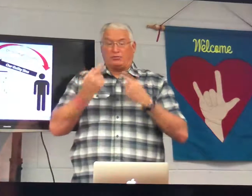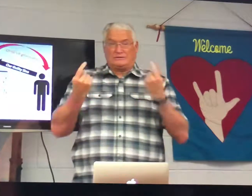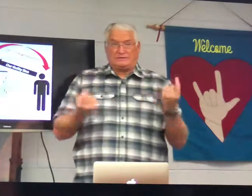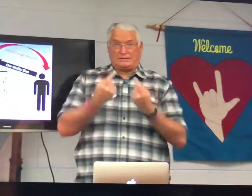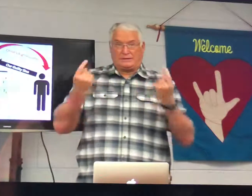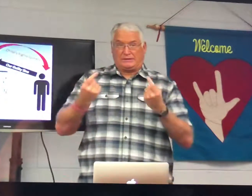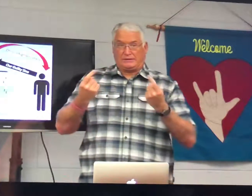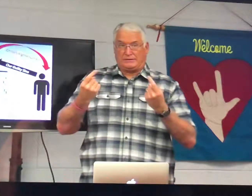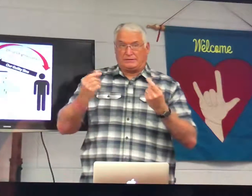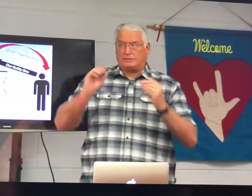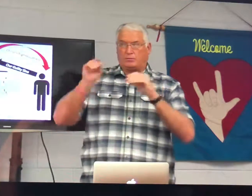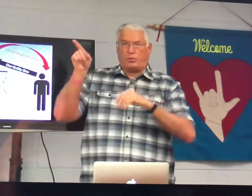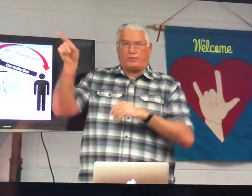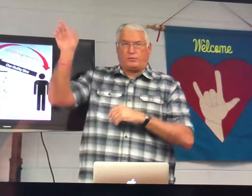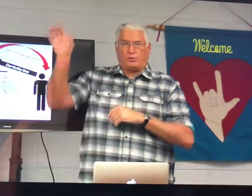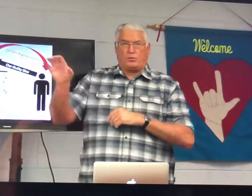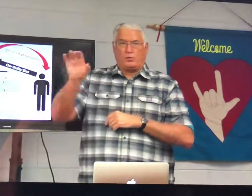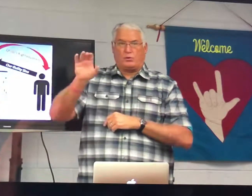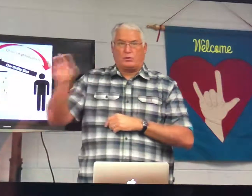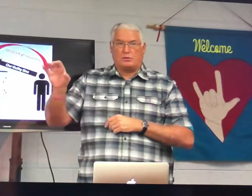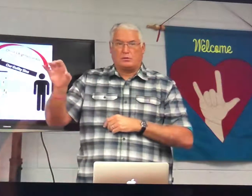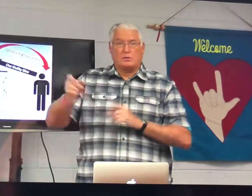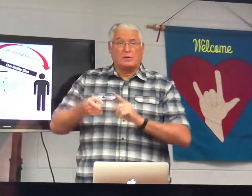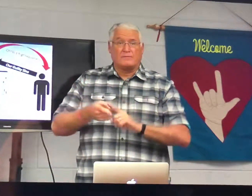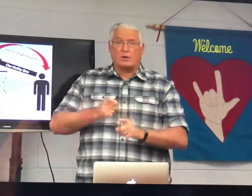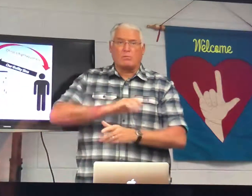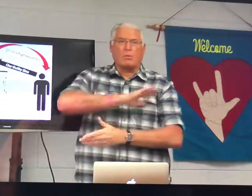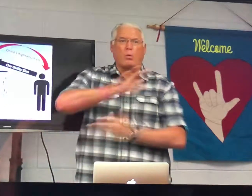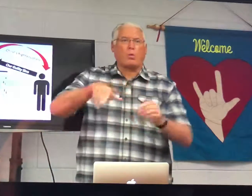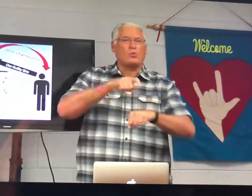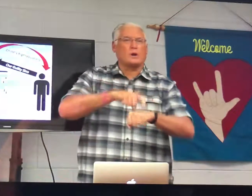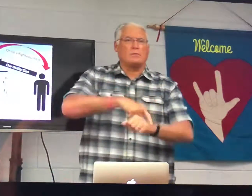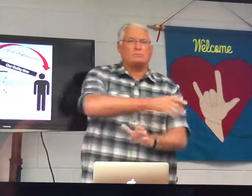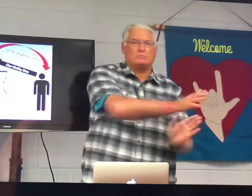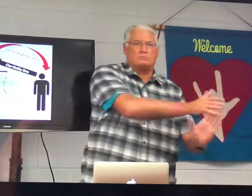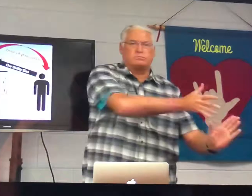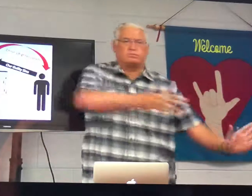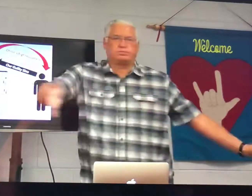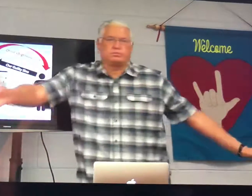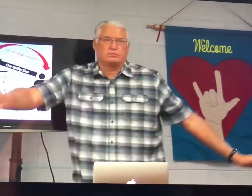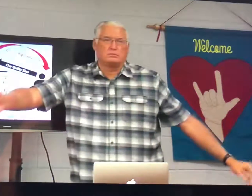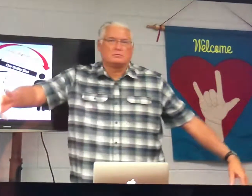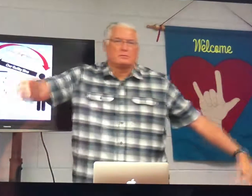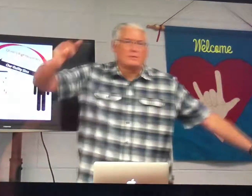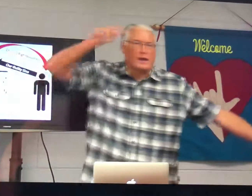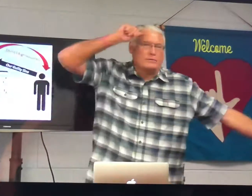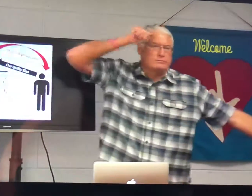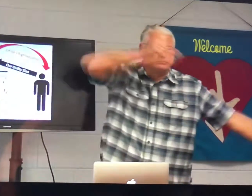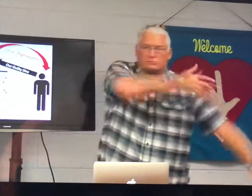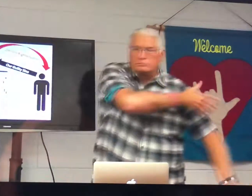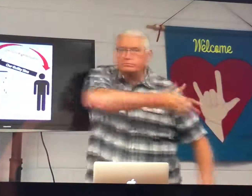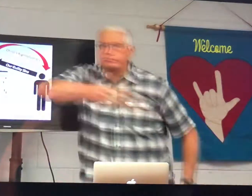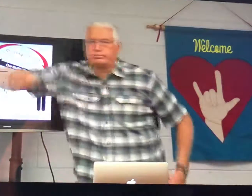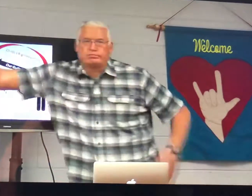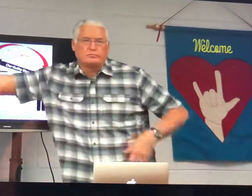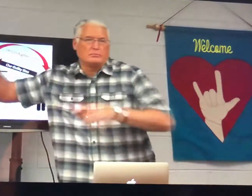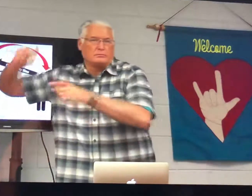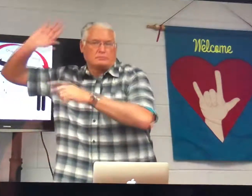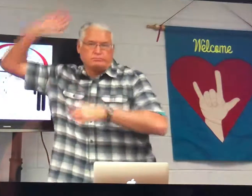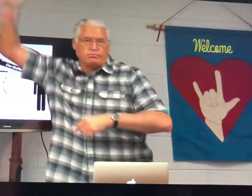got Bowers, Kiermaier, and Smith. Across the infield, third to first, Duffy, Echeverria, Wendell, and Crone. Michael Perez making